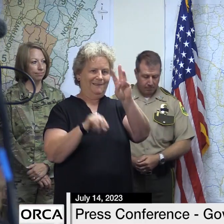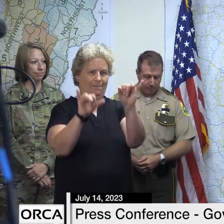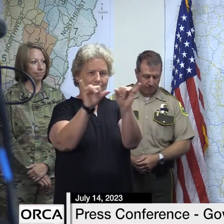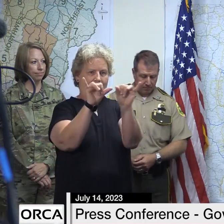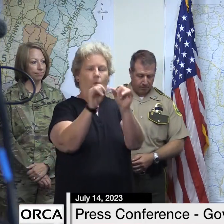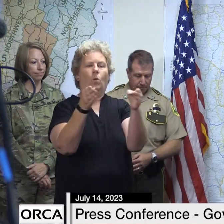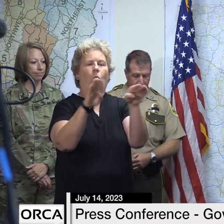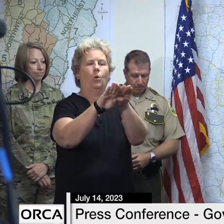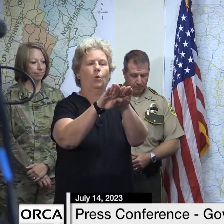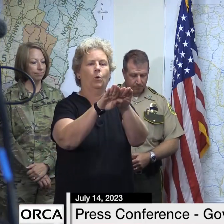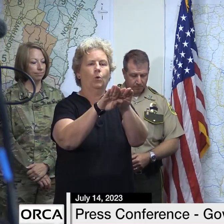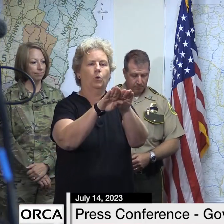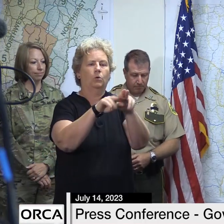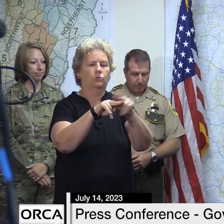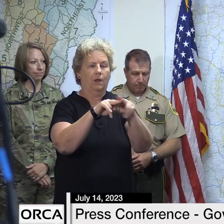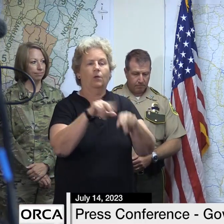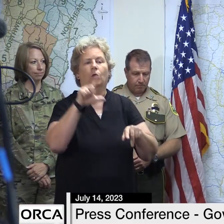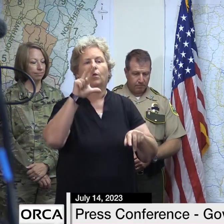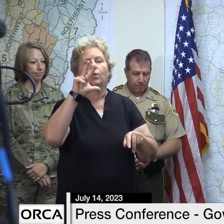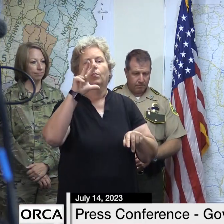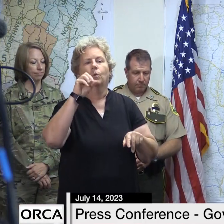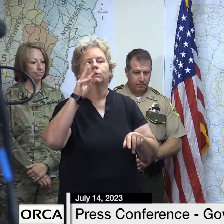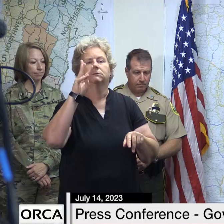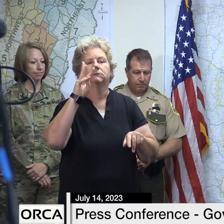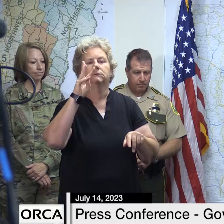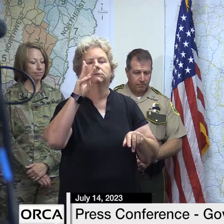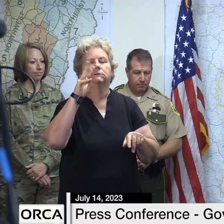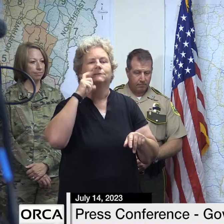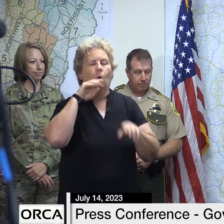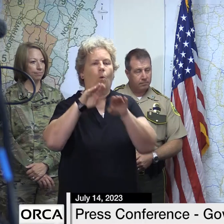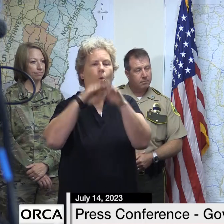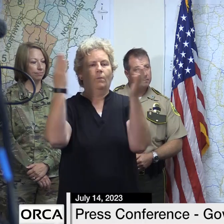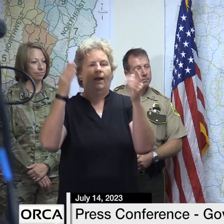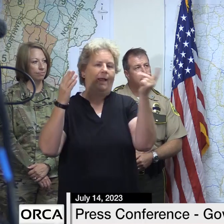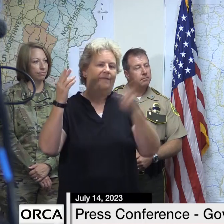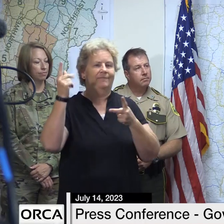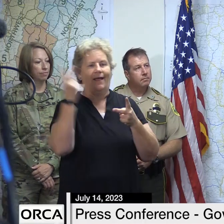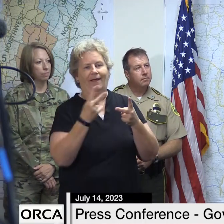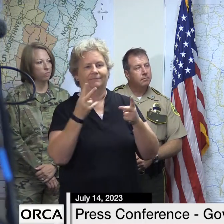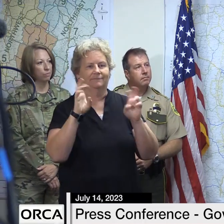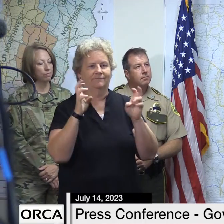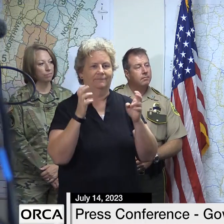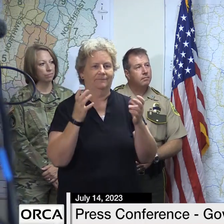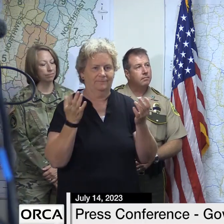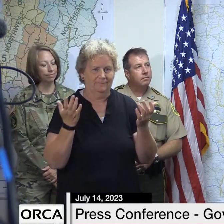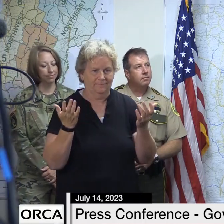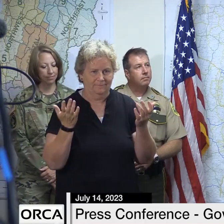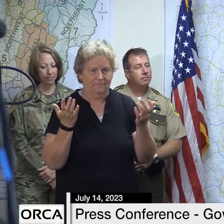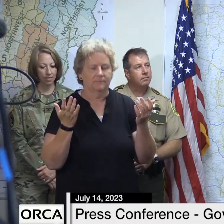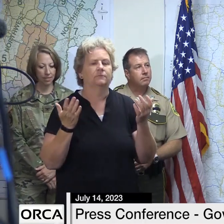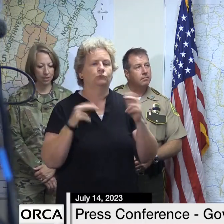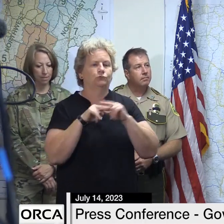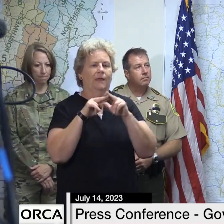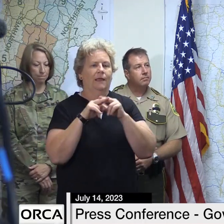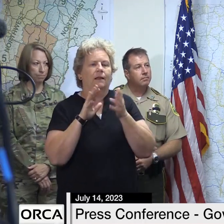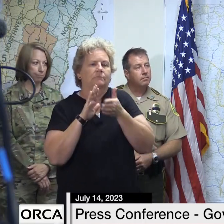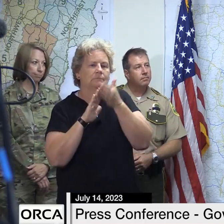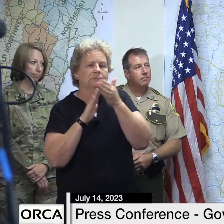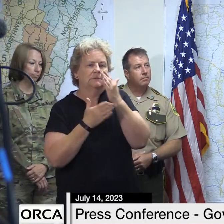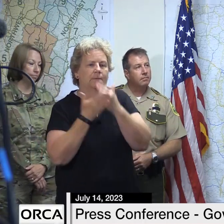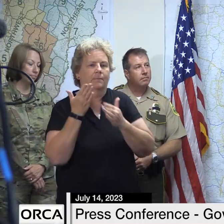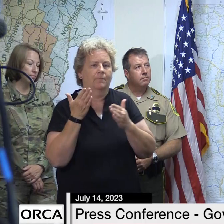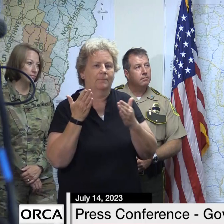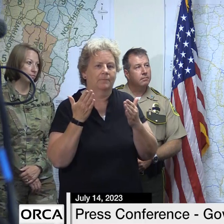have reopened in the last 24 hours. I would like to just say, too, most Vermonters don't see the work that's